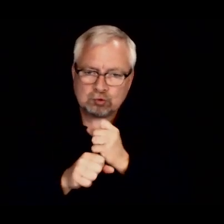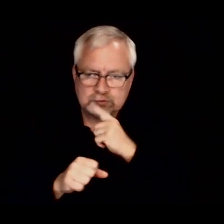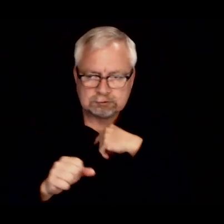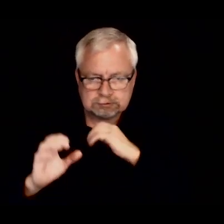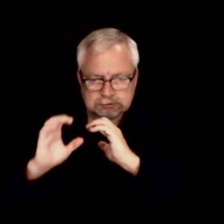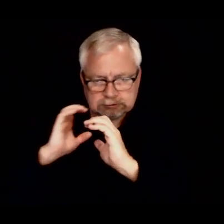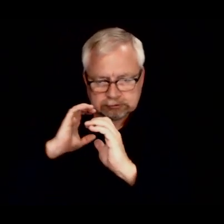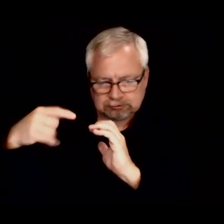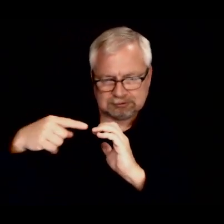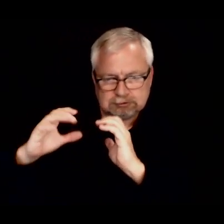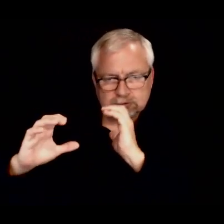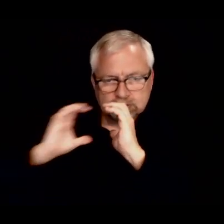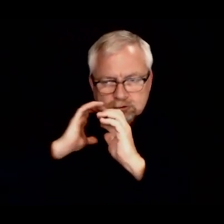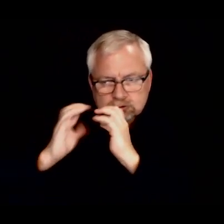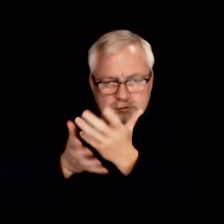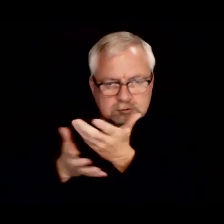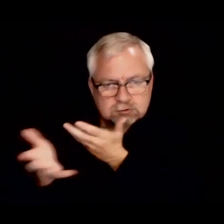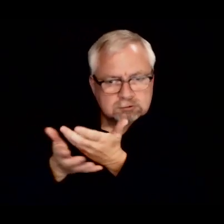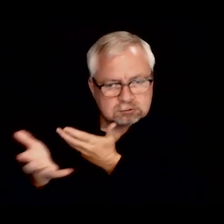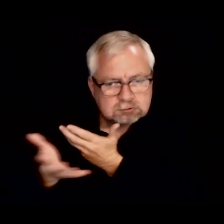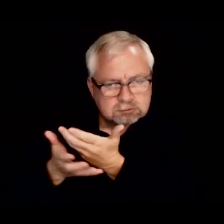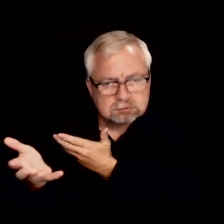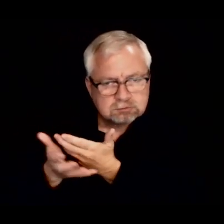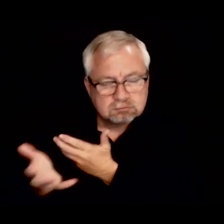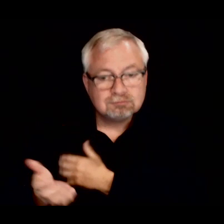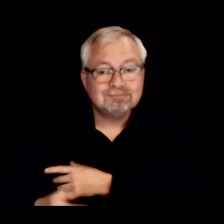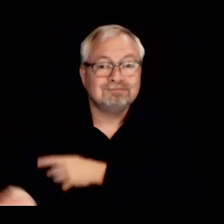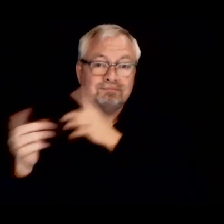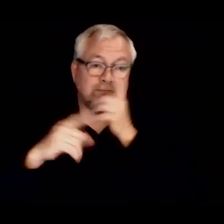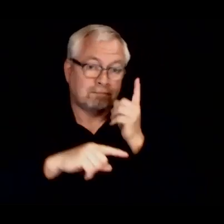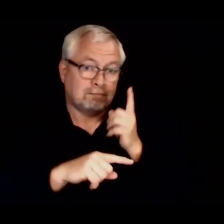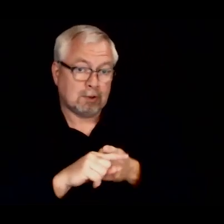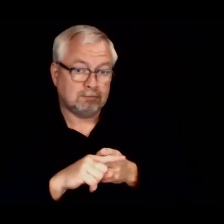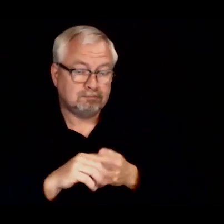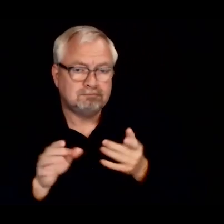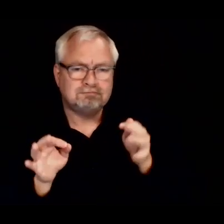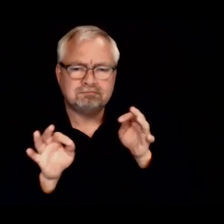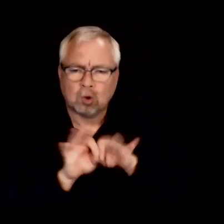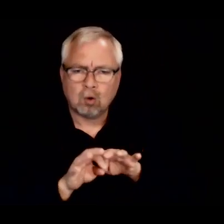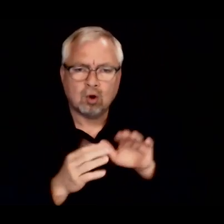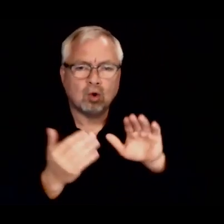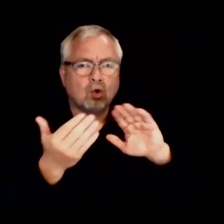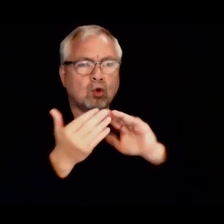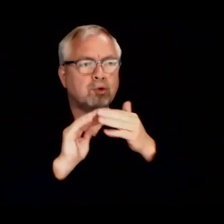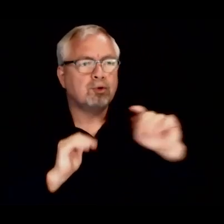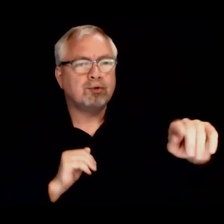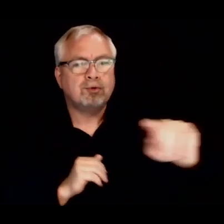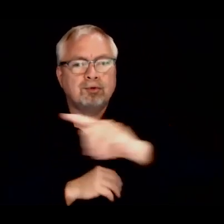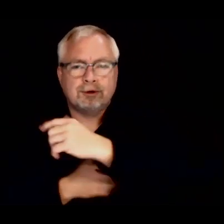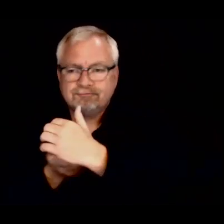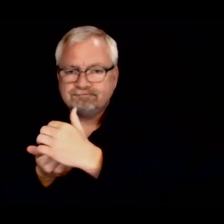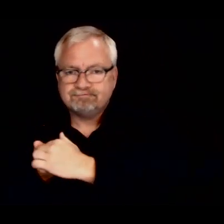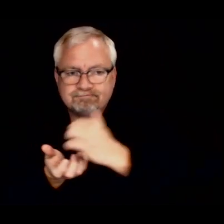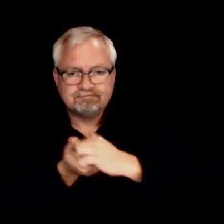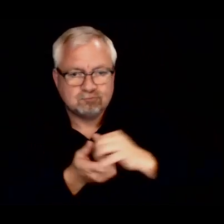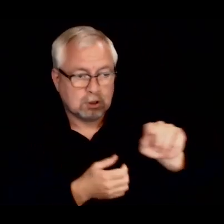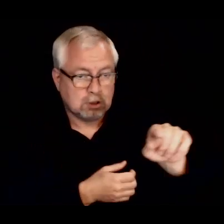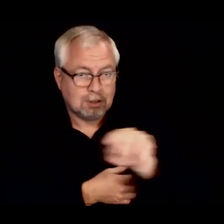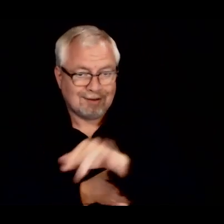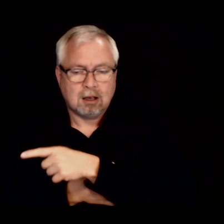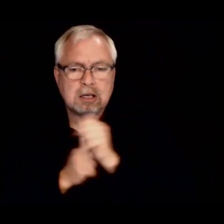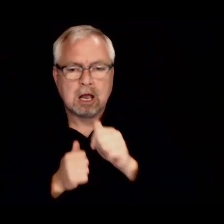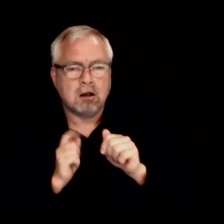to the importance of having community partners, trusted sources of care, and trusted sources